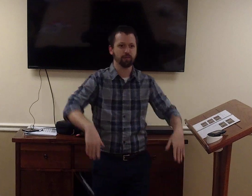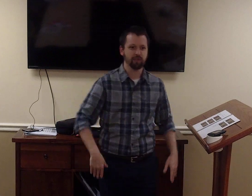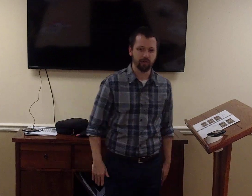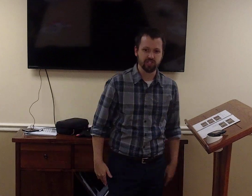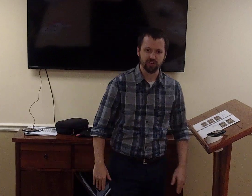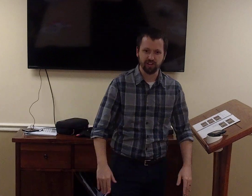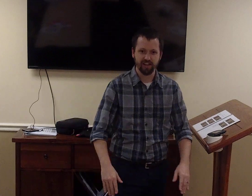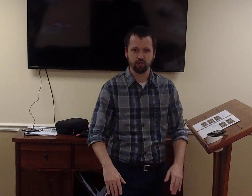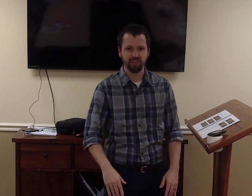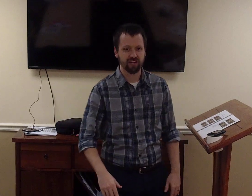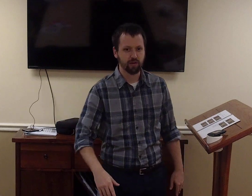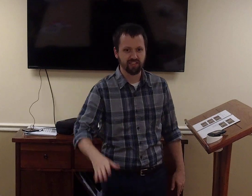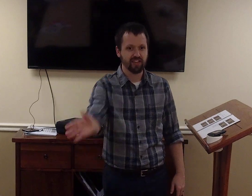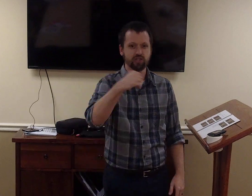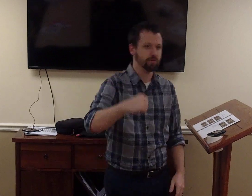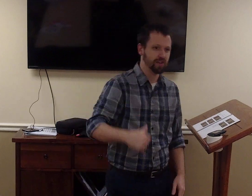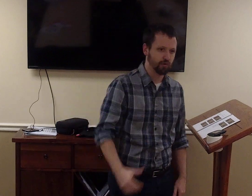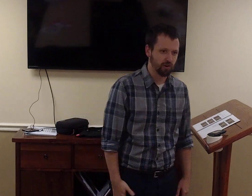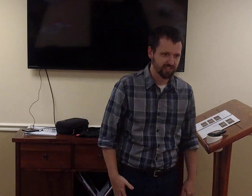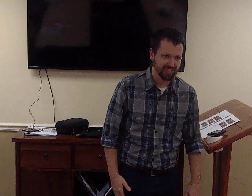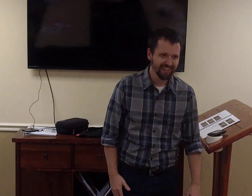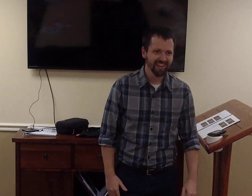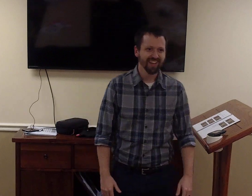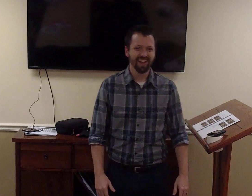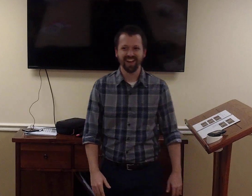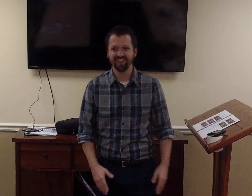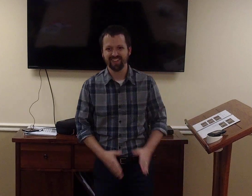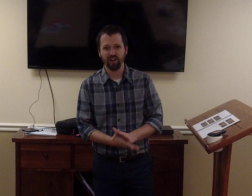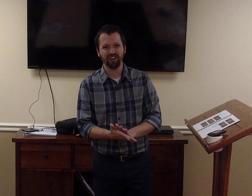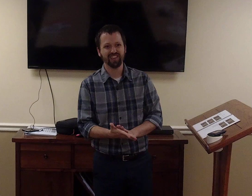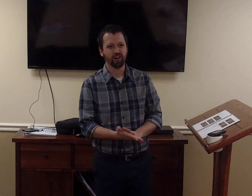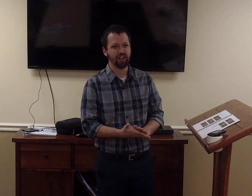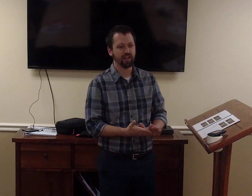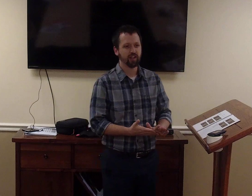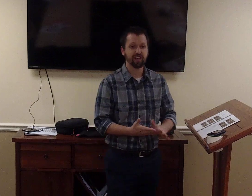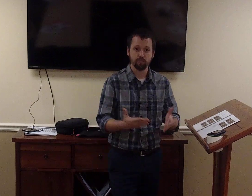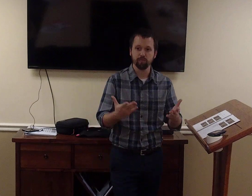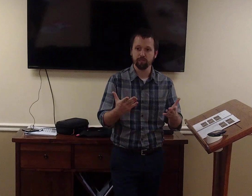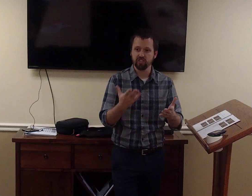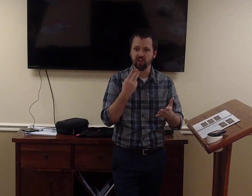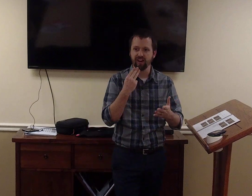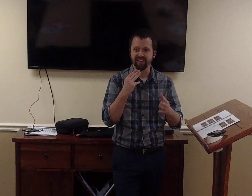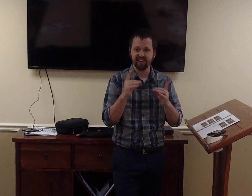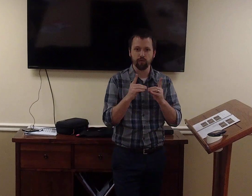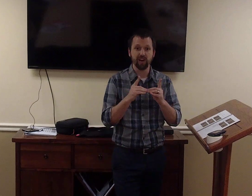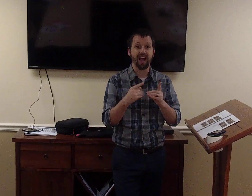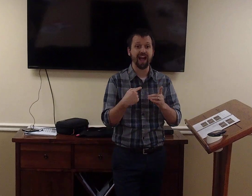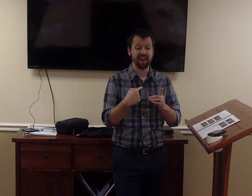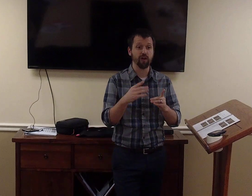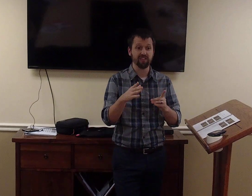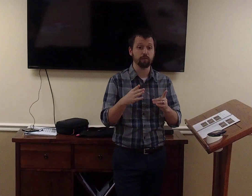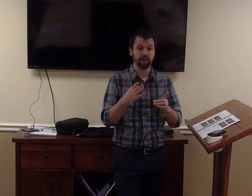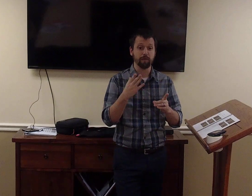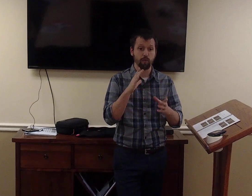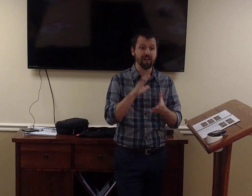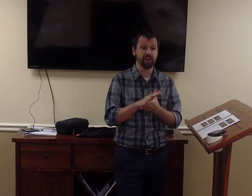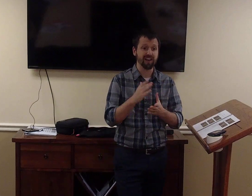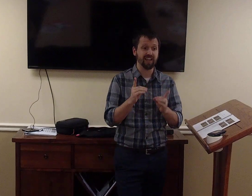with the person you're in high school with anyways, unless you're me, of course. And they're like, because Michelle and I dated and I always tell them, like, my wife and I dated